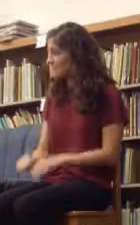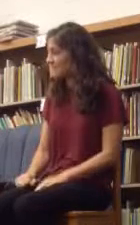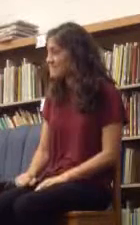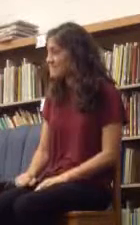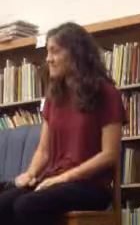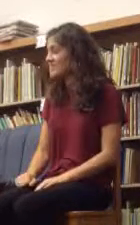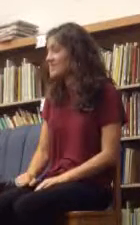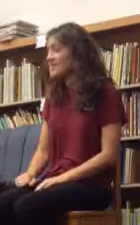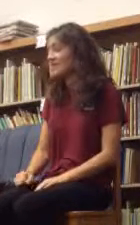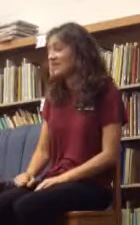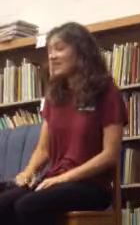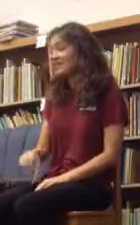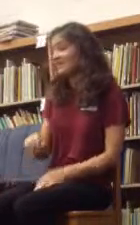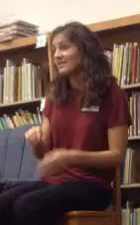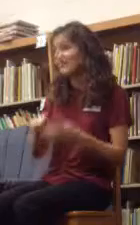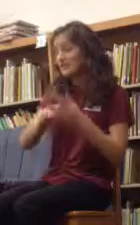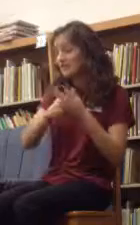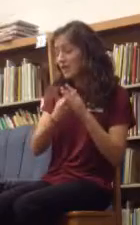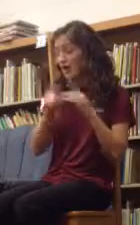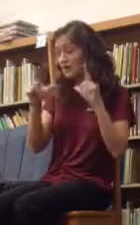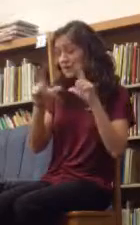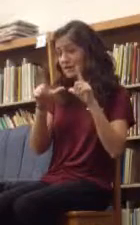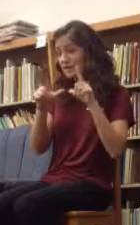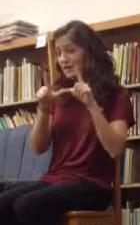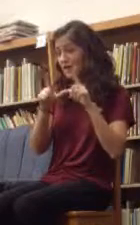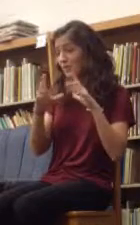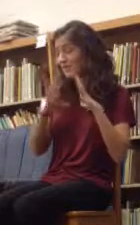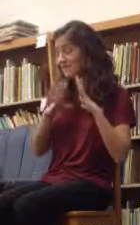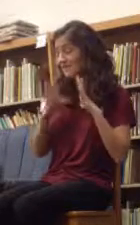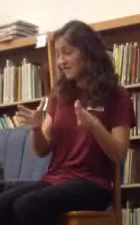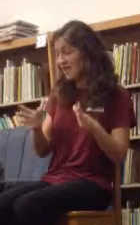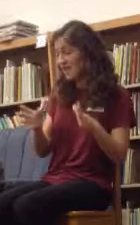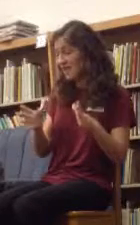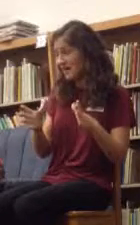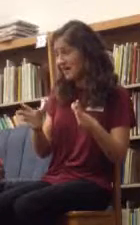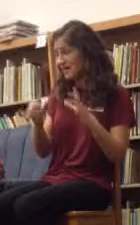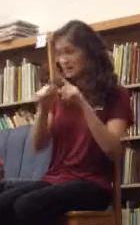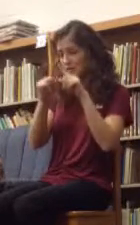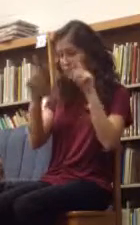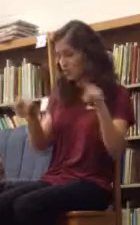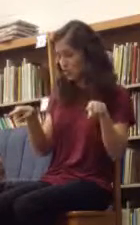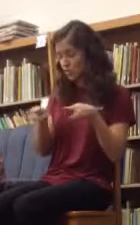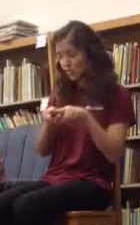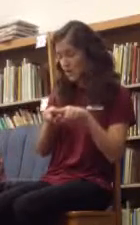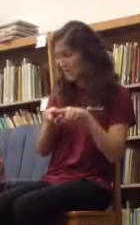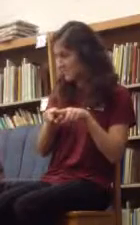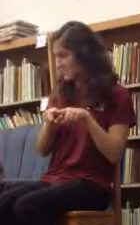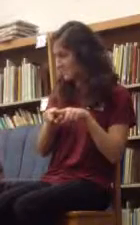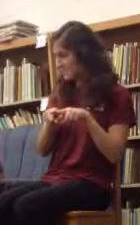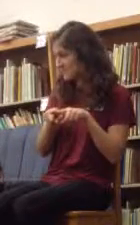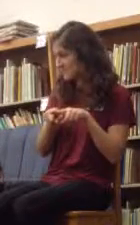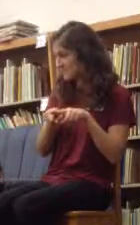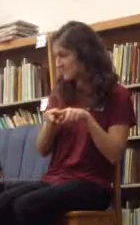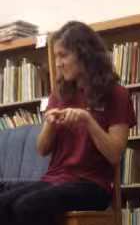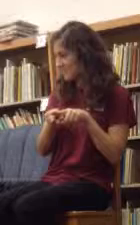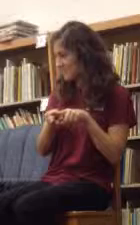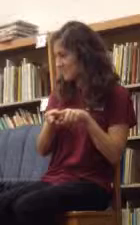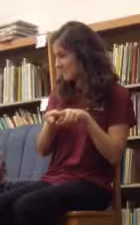then if you go back one page, it's like, see,